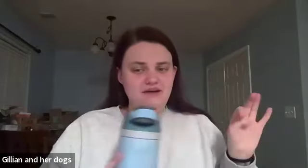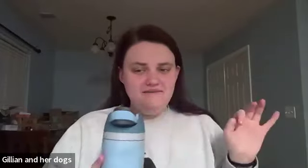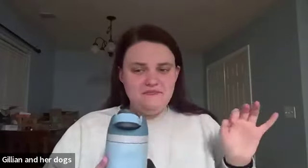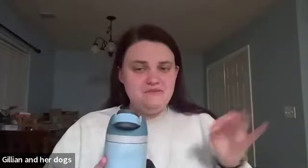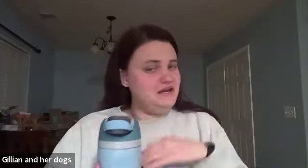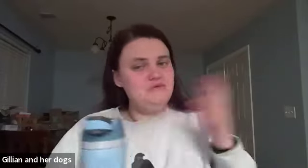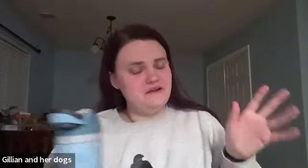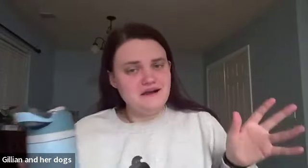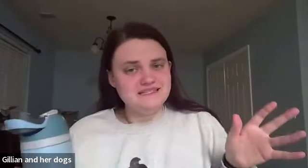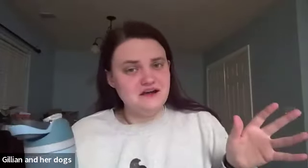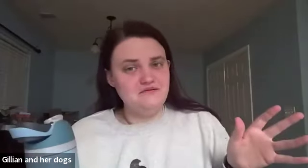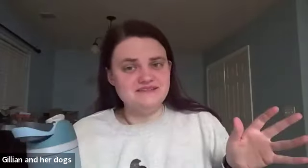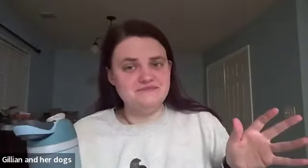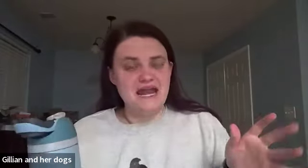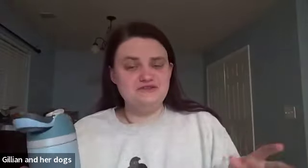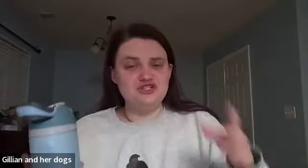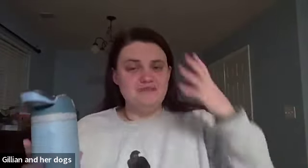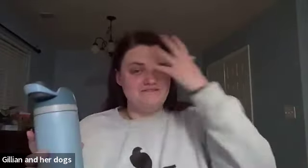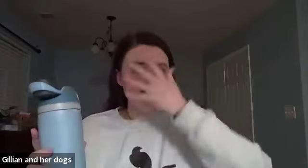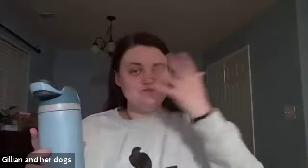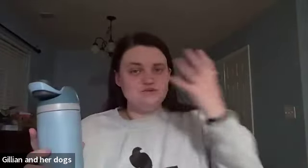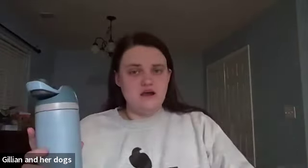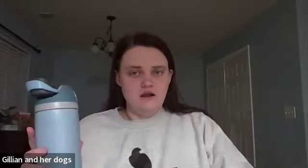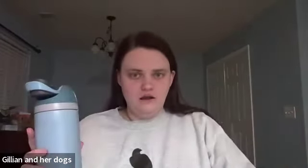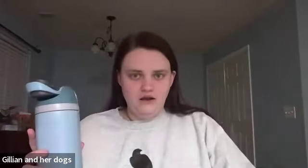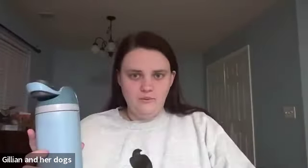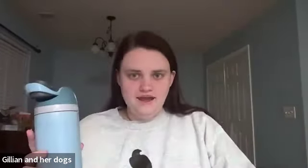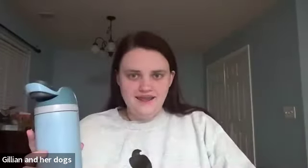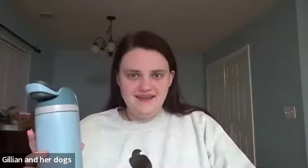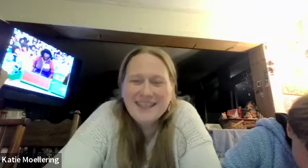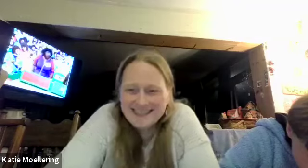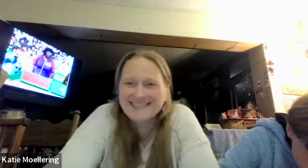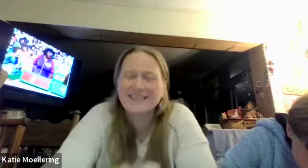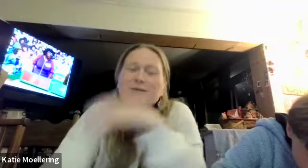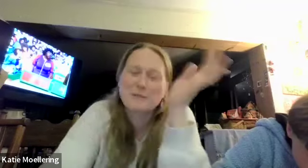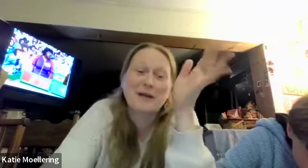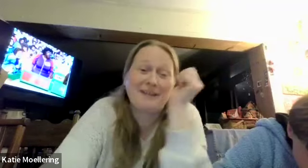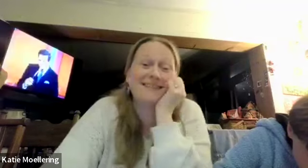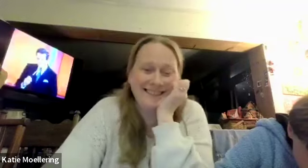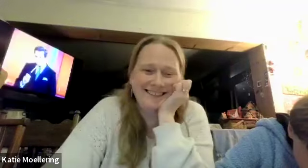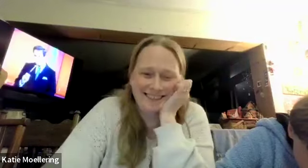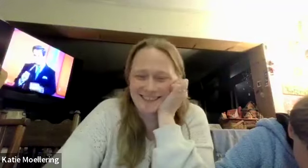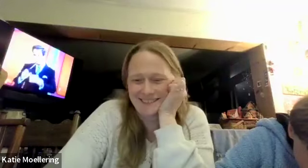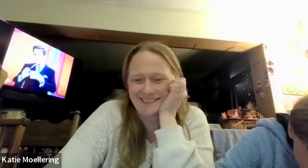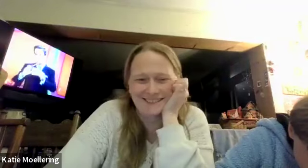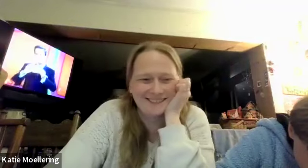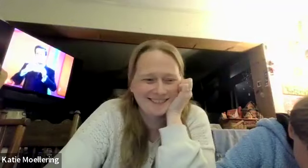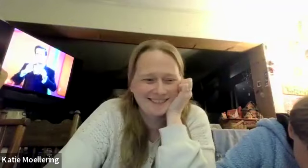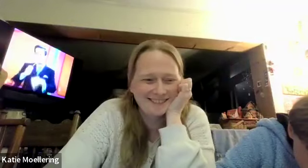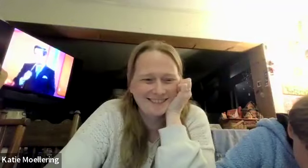okay. I mean, the class itself wasn't bad. It was just my face was like, what? It was apparent. Yeah, I